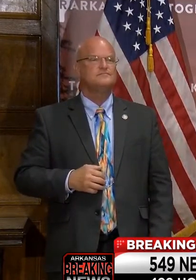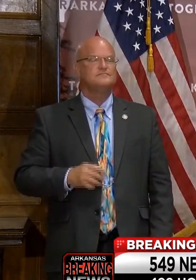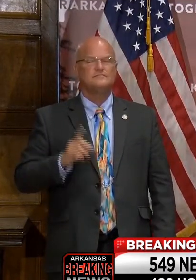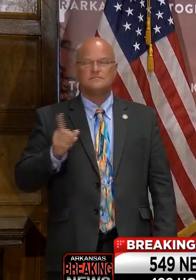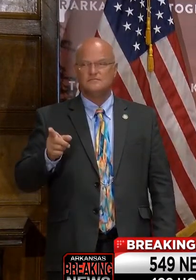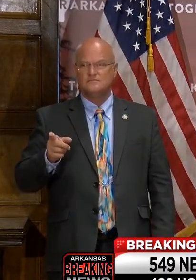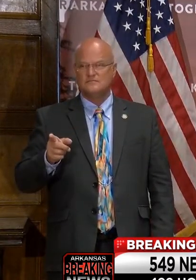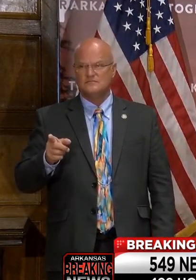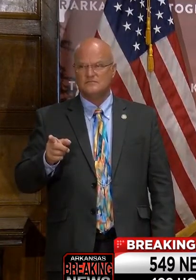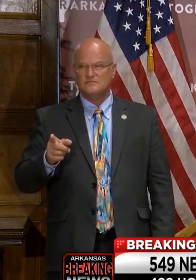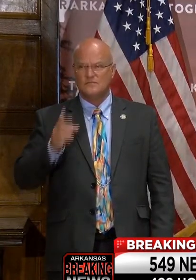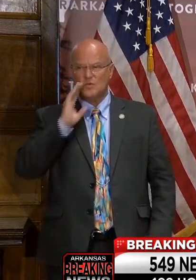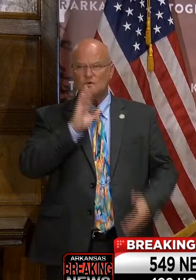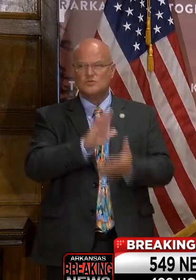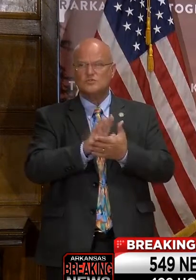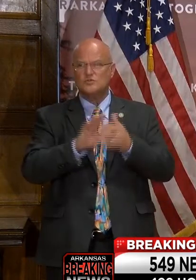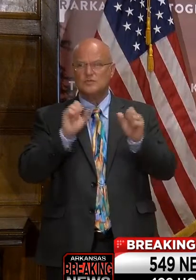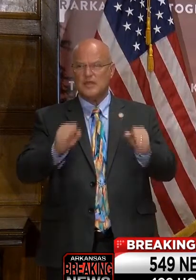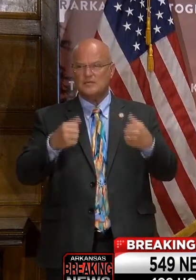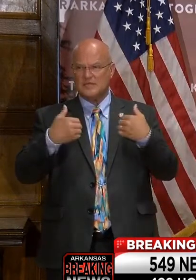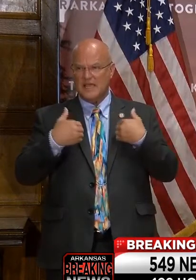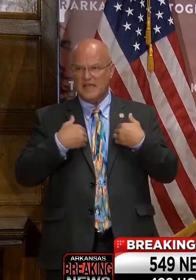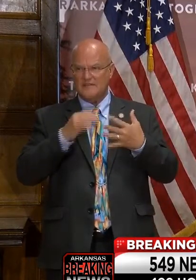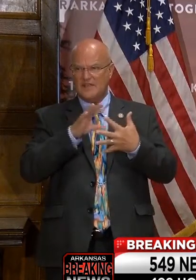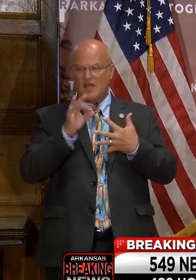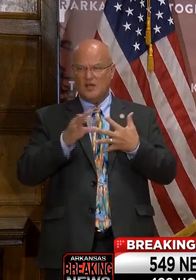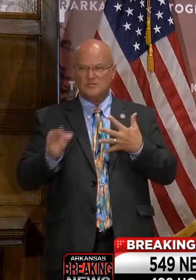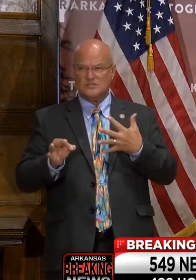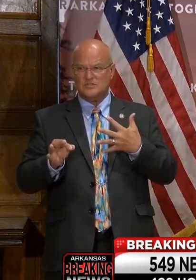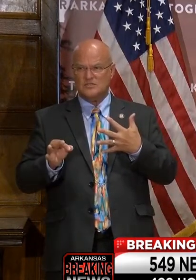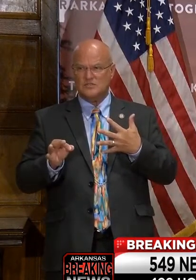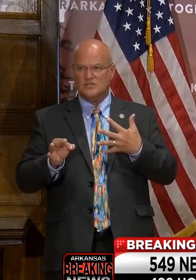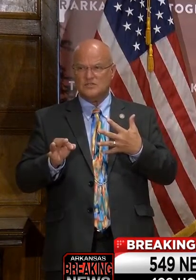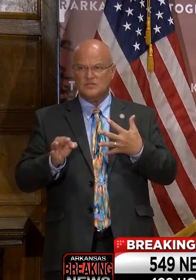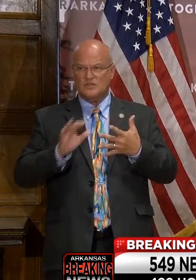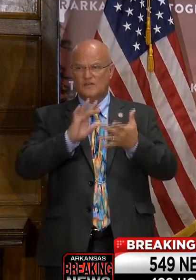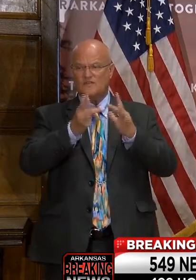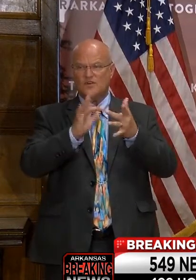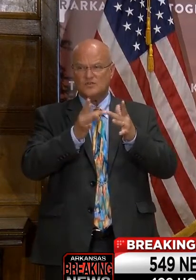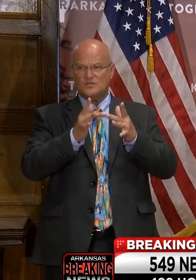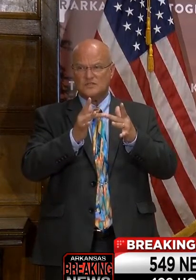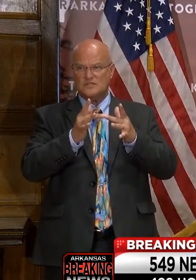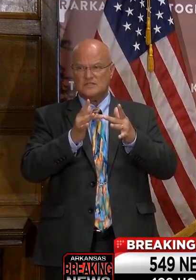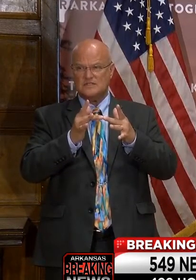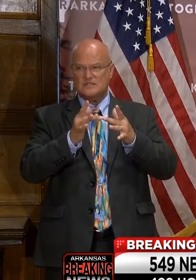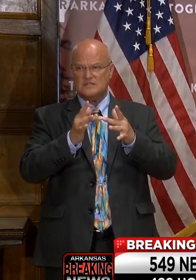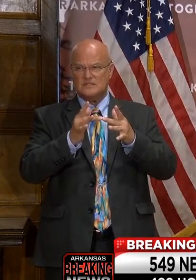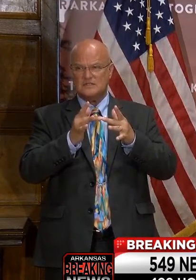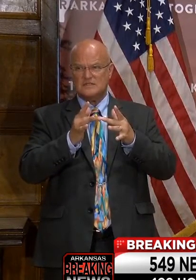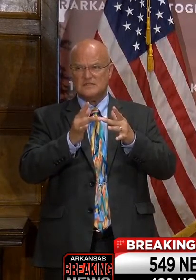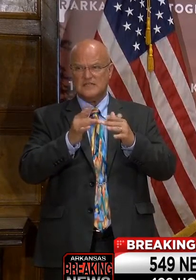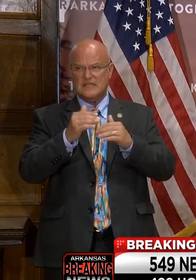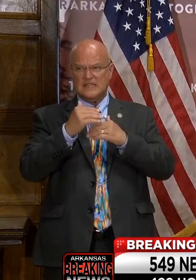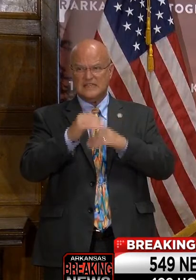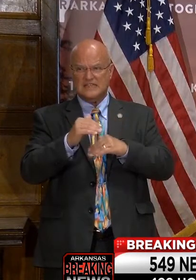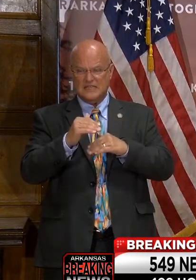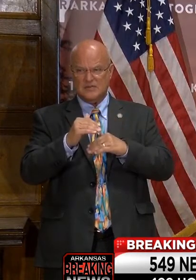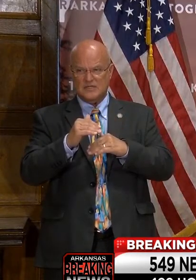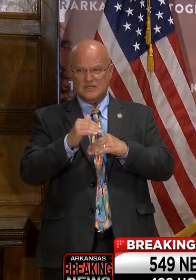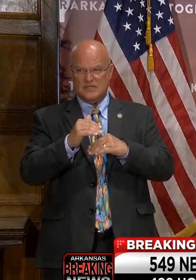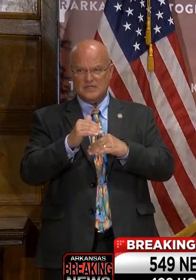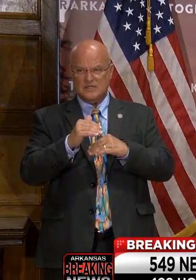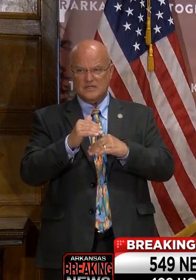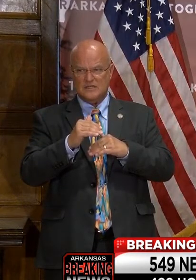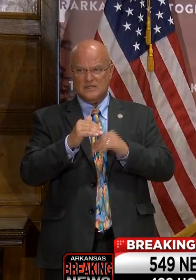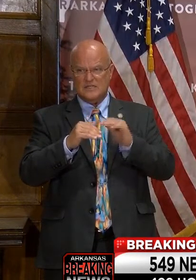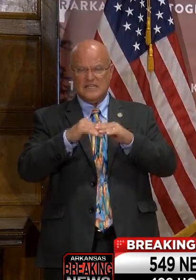Yes? Will schools be able to have the option to go virtually online and limit to